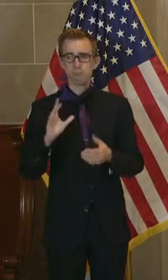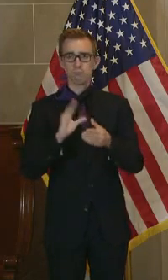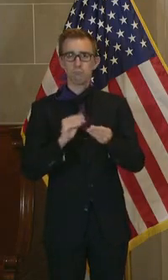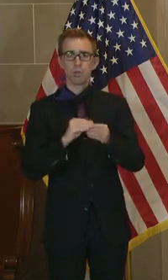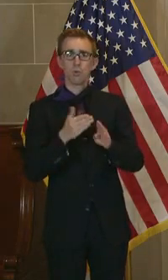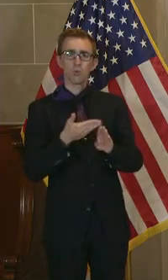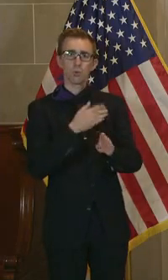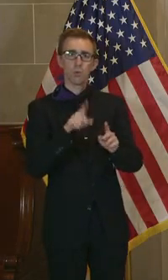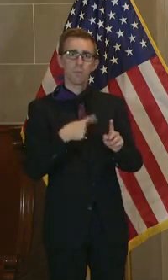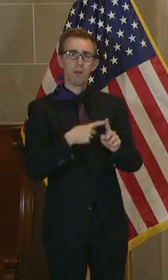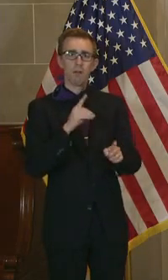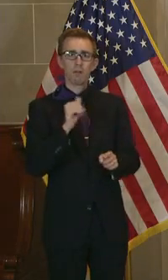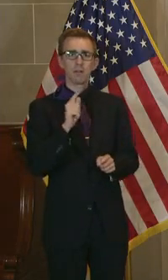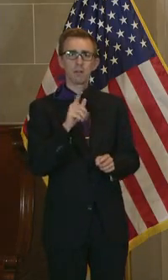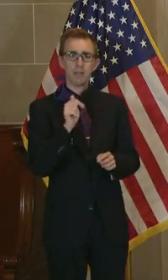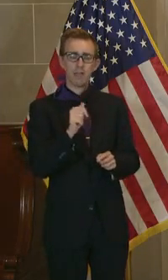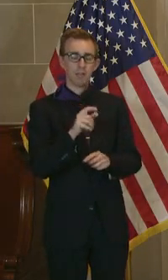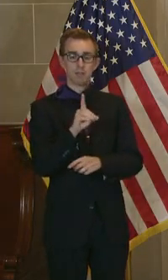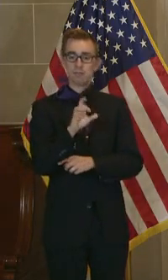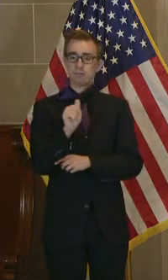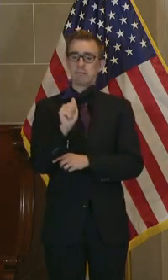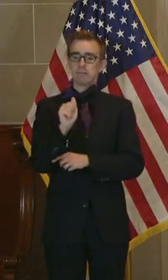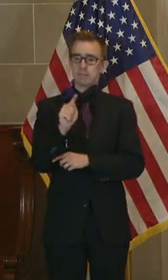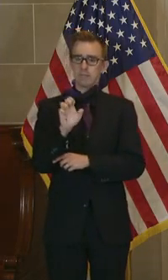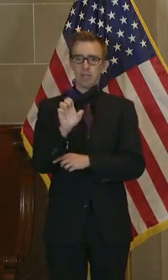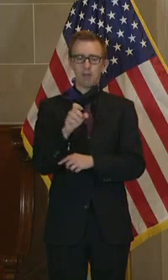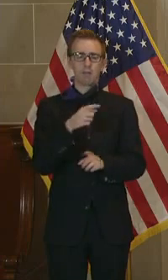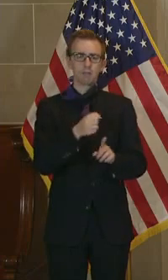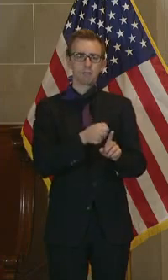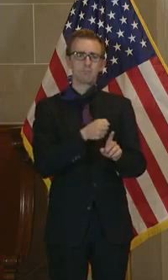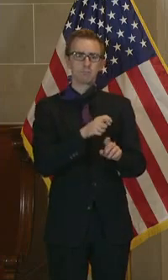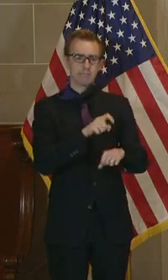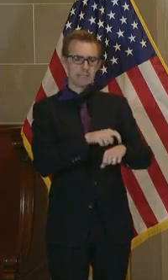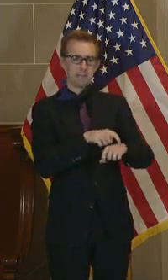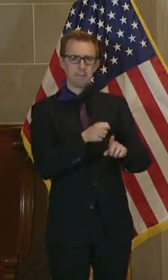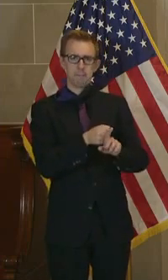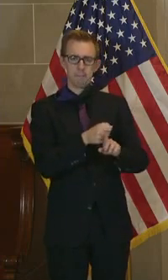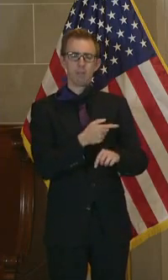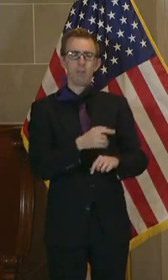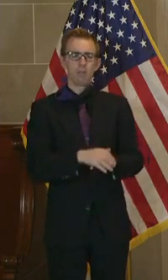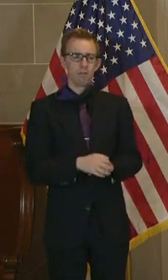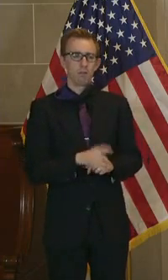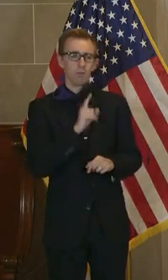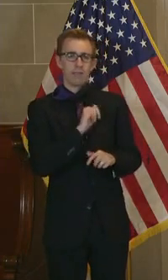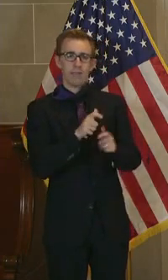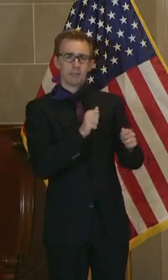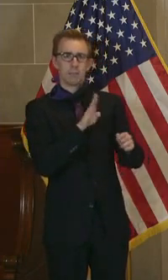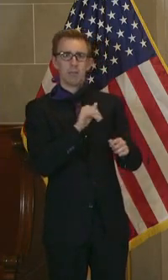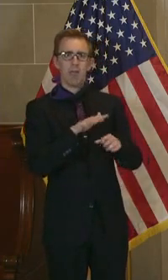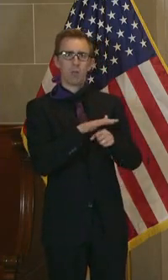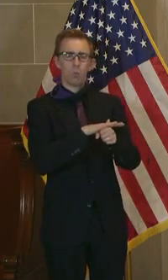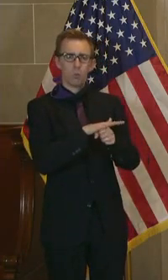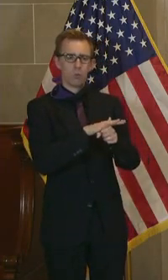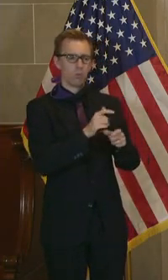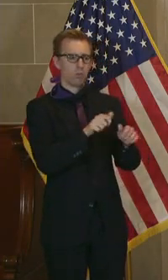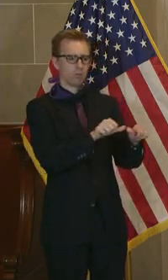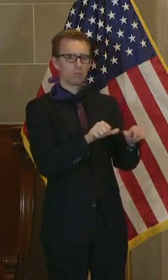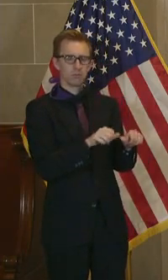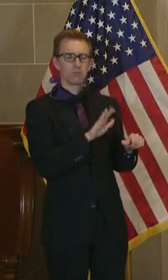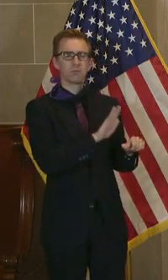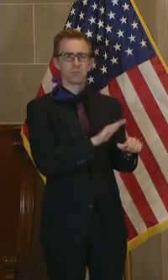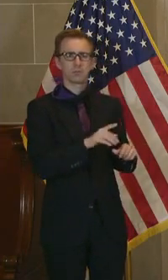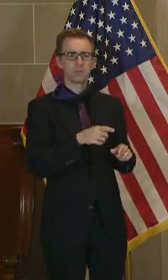question about the date, the timing of it, I think it was basically being dealt with by the locals, and then it came to our